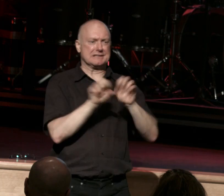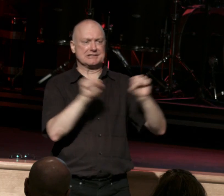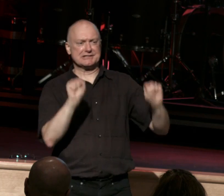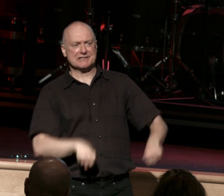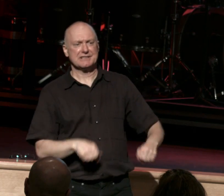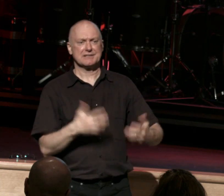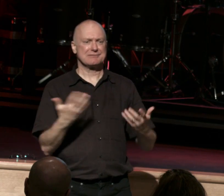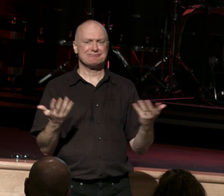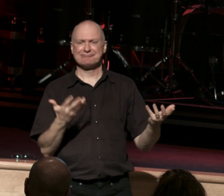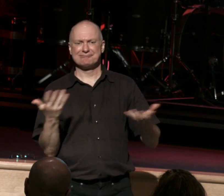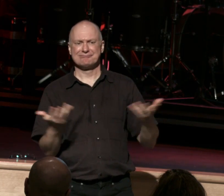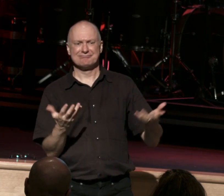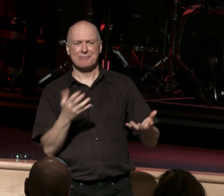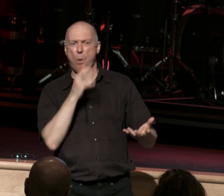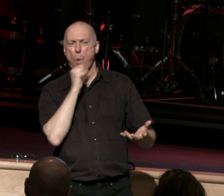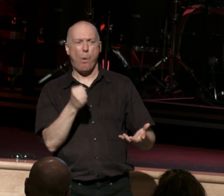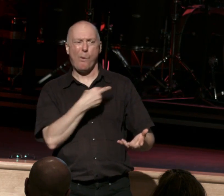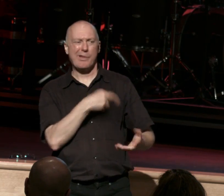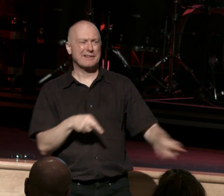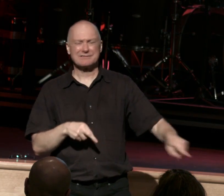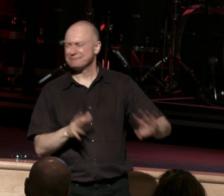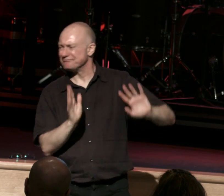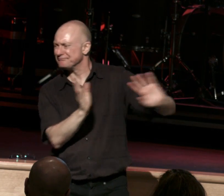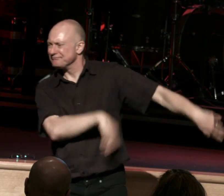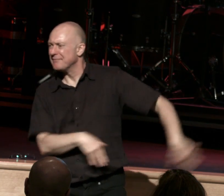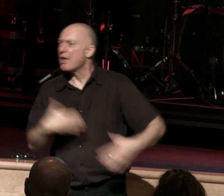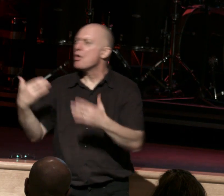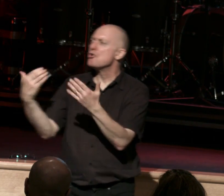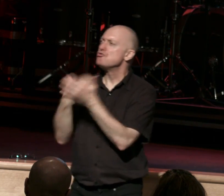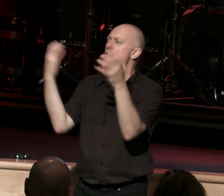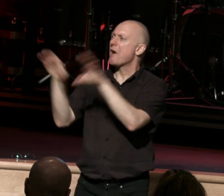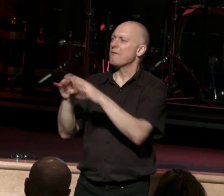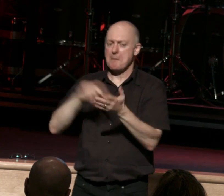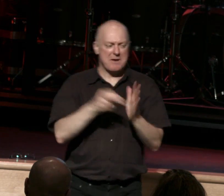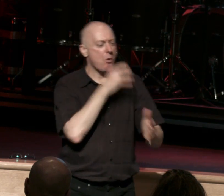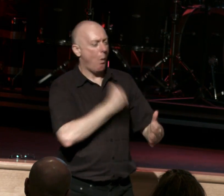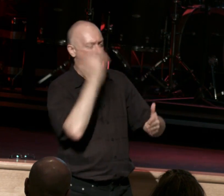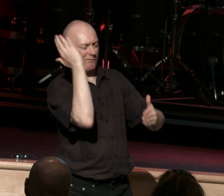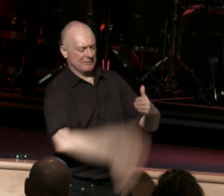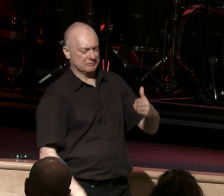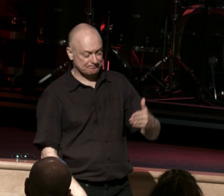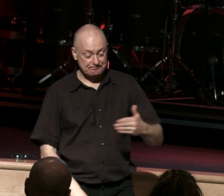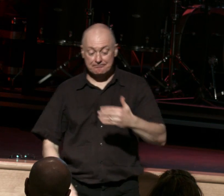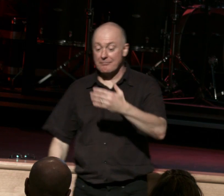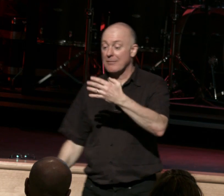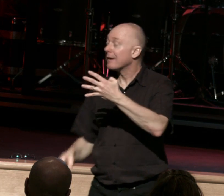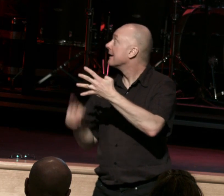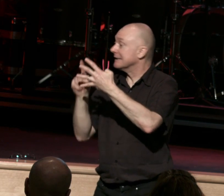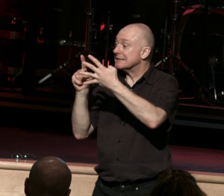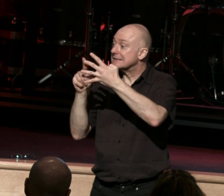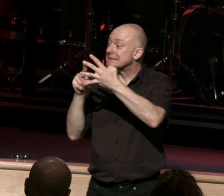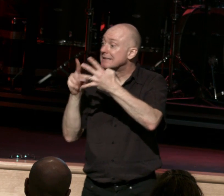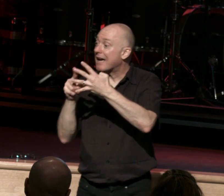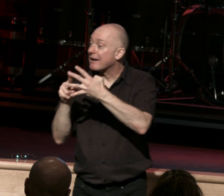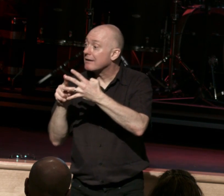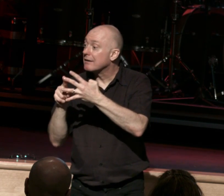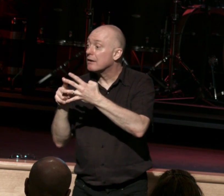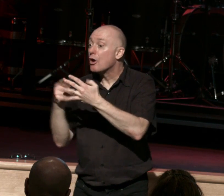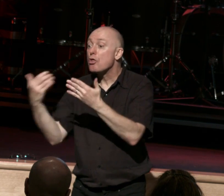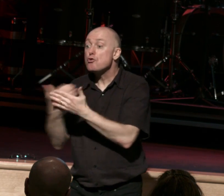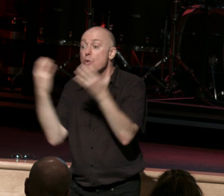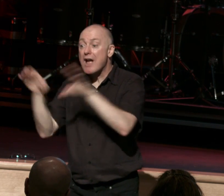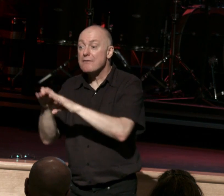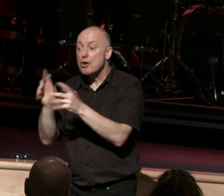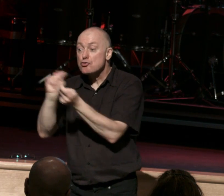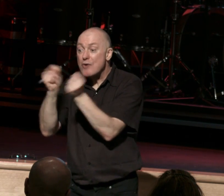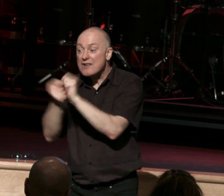legalistic system of some kind of dusty old religion. The new covenant ends the old. Secondly, the new covenant transforms